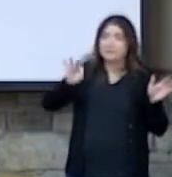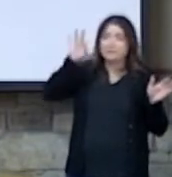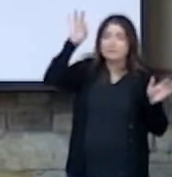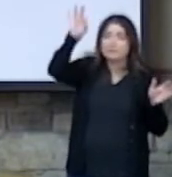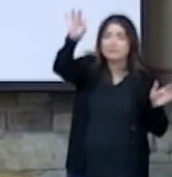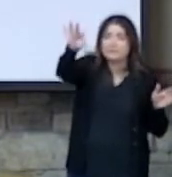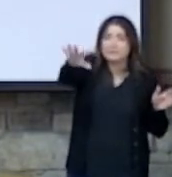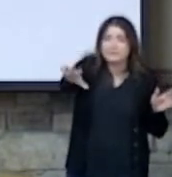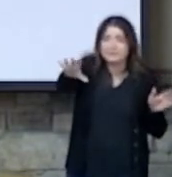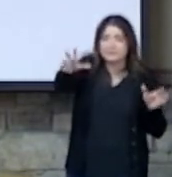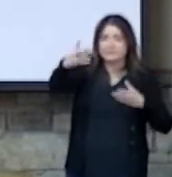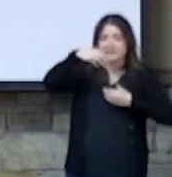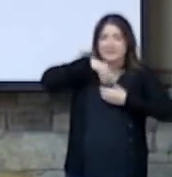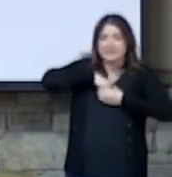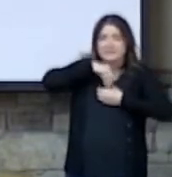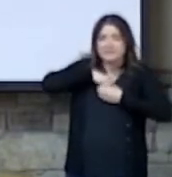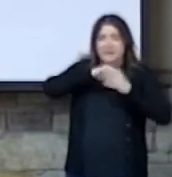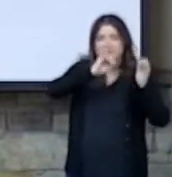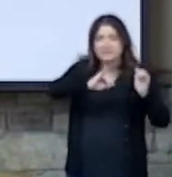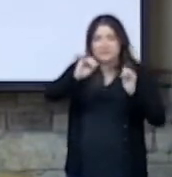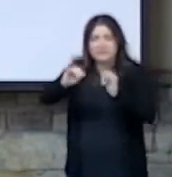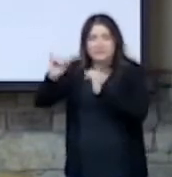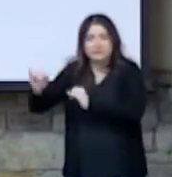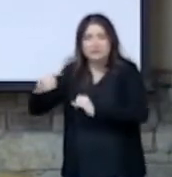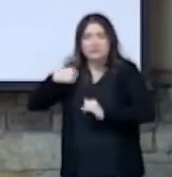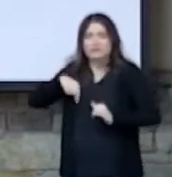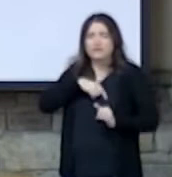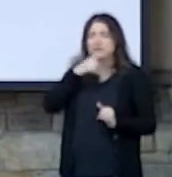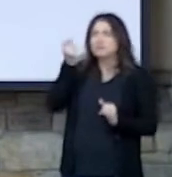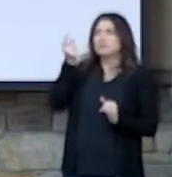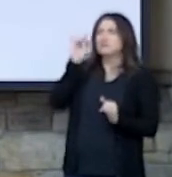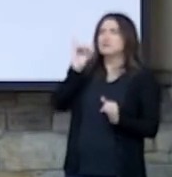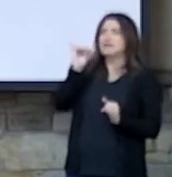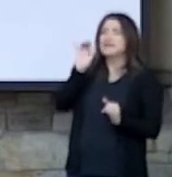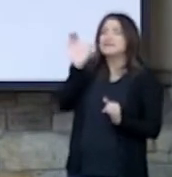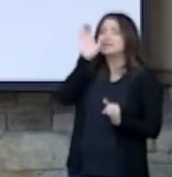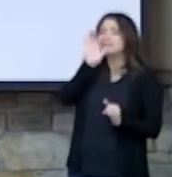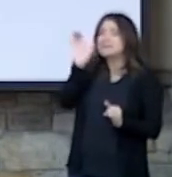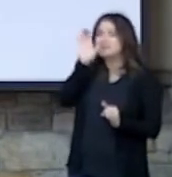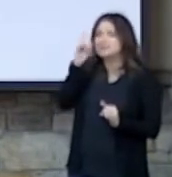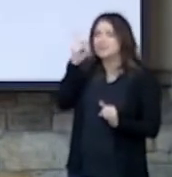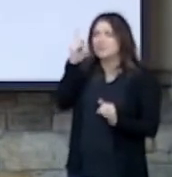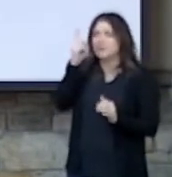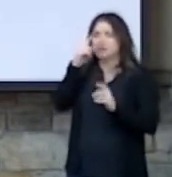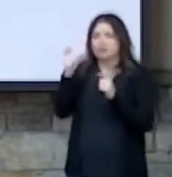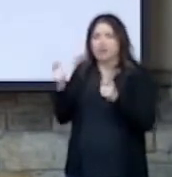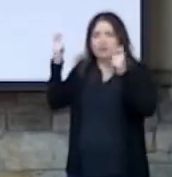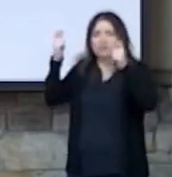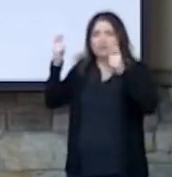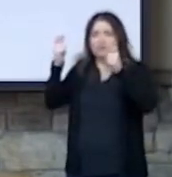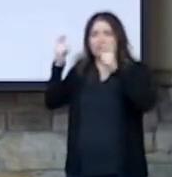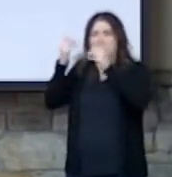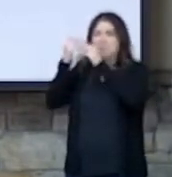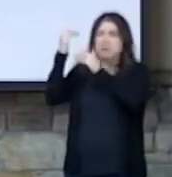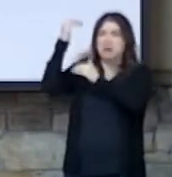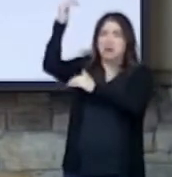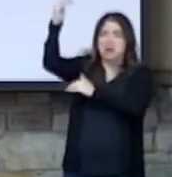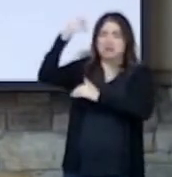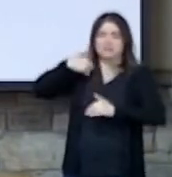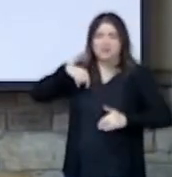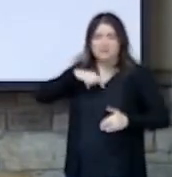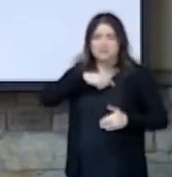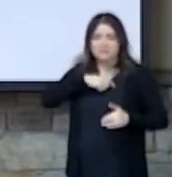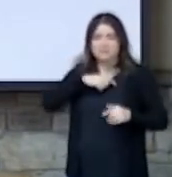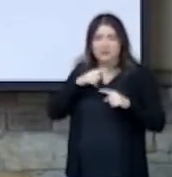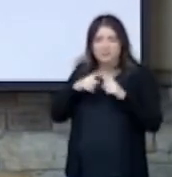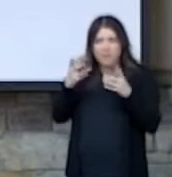as individuals that causes us to seek for something greater or beyond us. But what do we seek for?